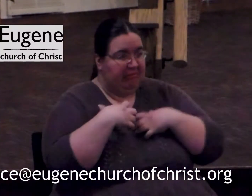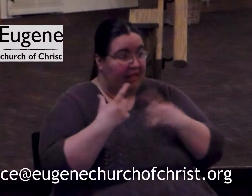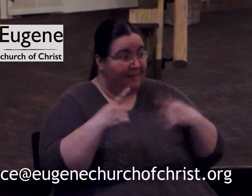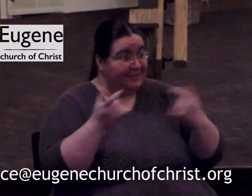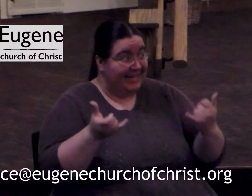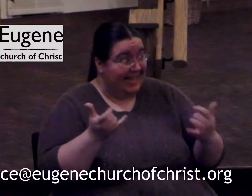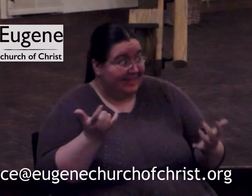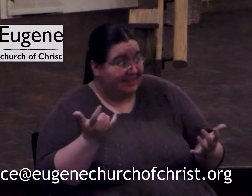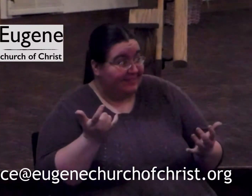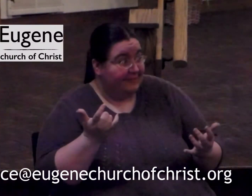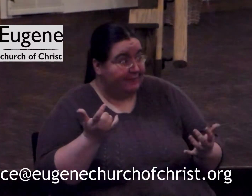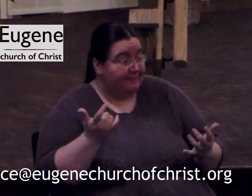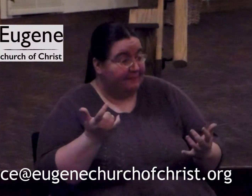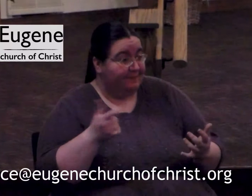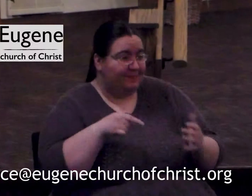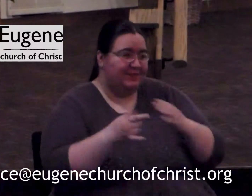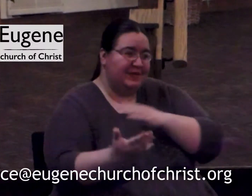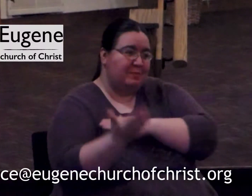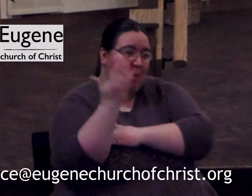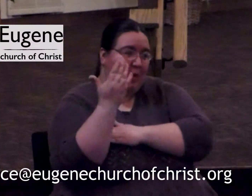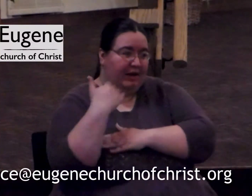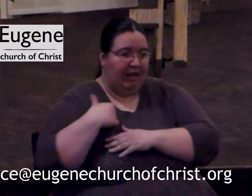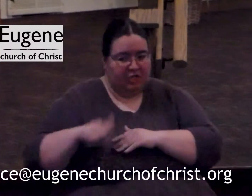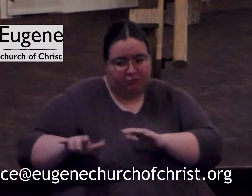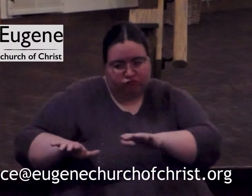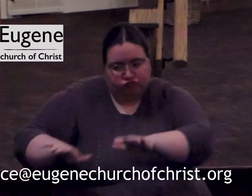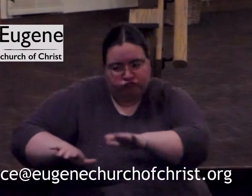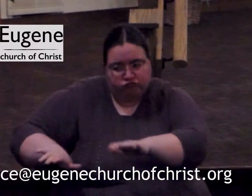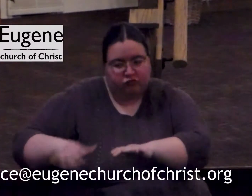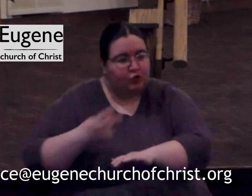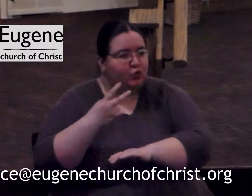I had to wake up 2 teenage boys this morning. There was grumbling.